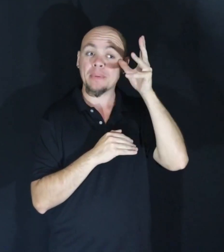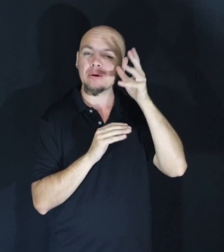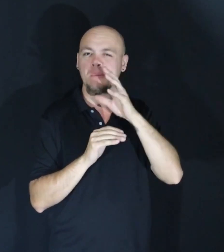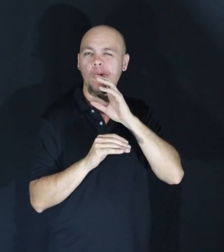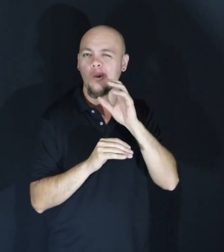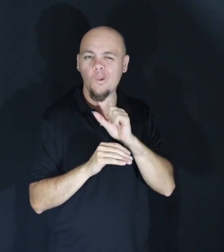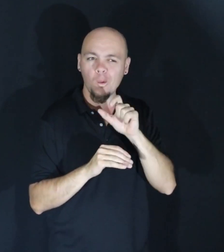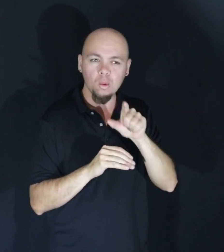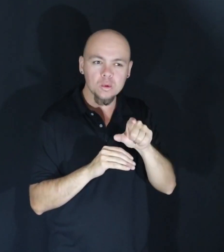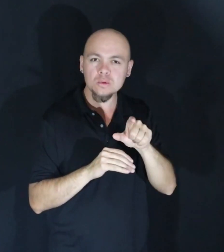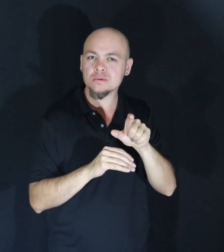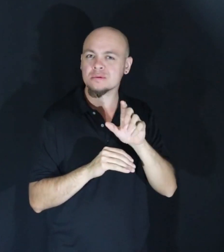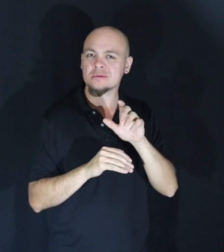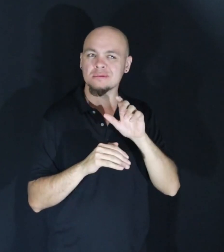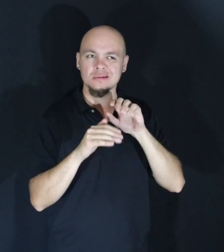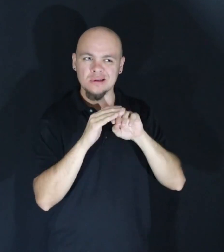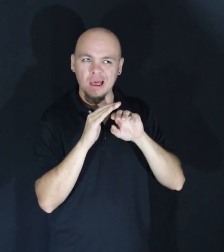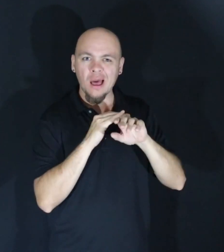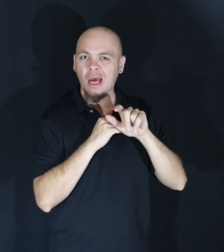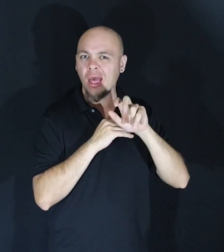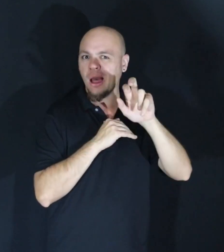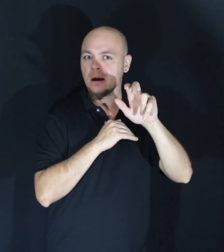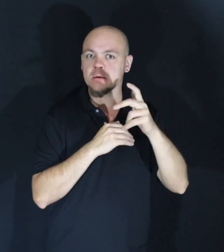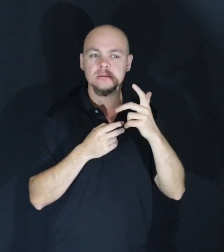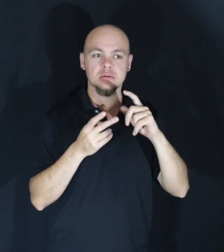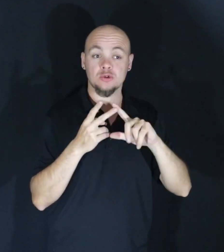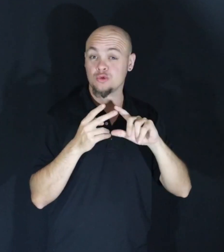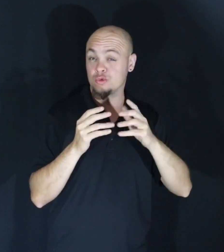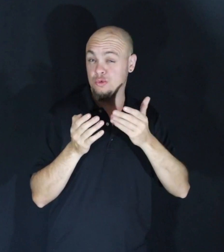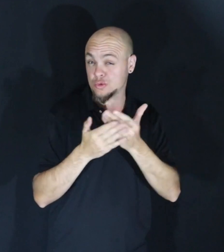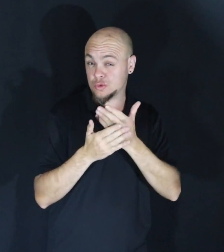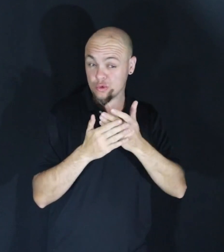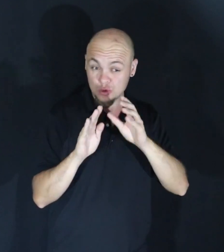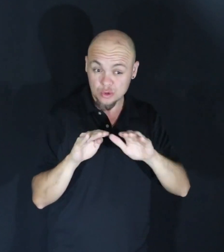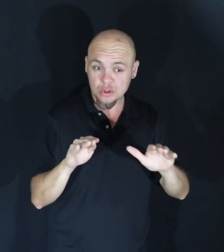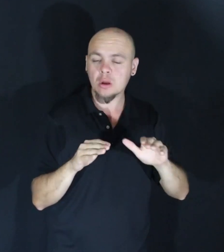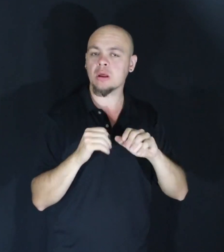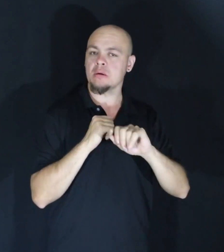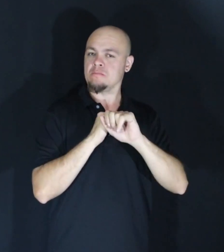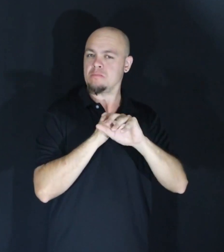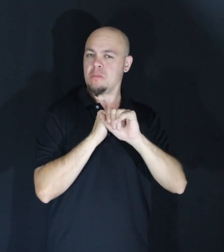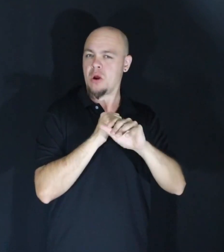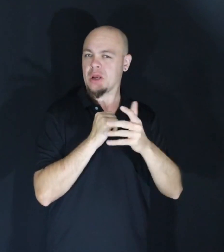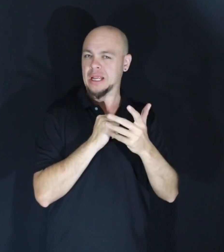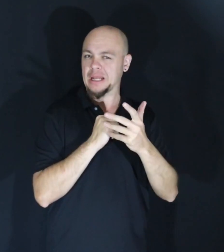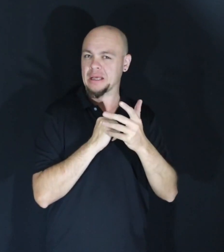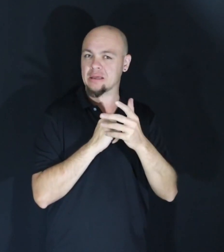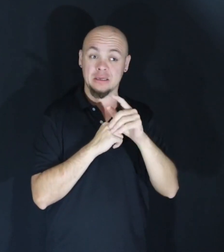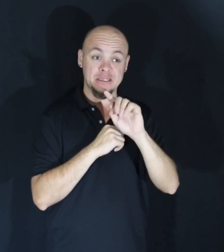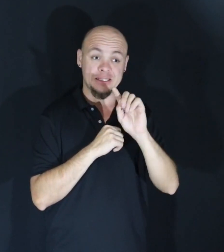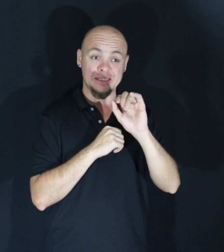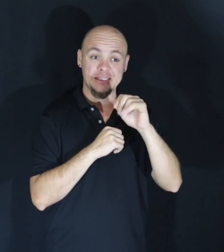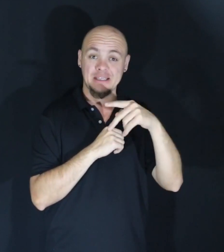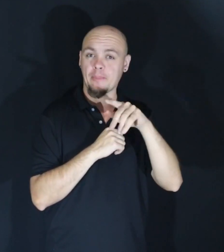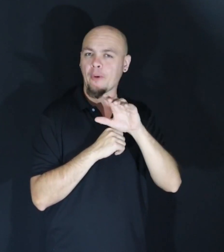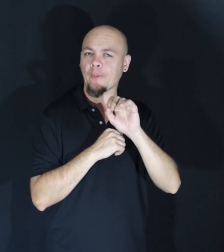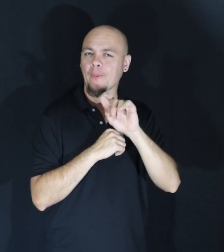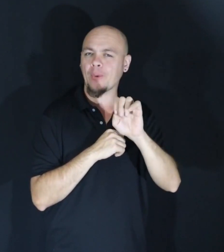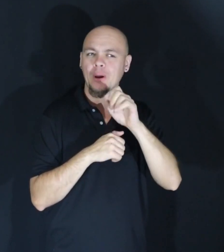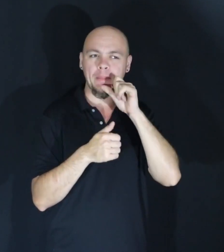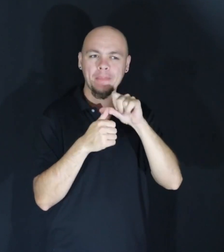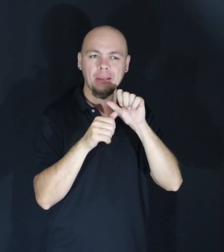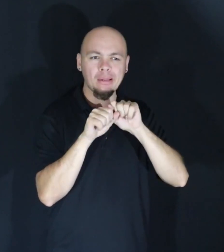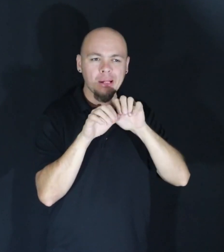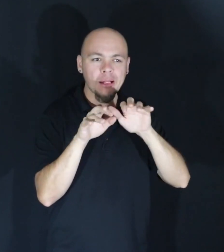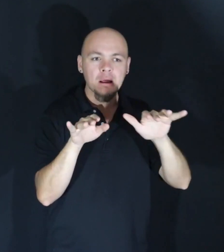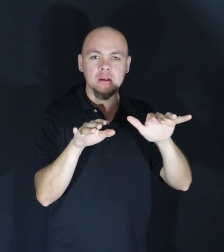needs of newborns and small children. And for your marketing strategy, what zip codes are you sending your mailers to? What zip